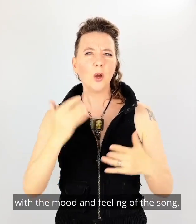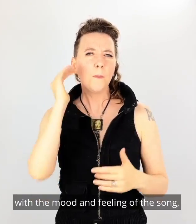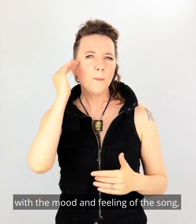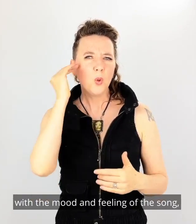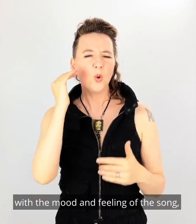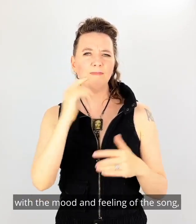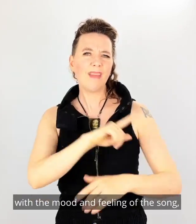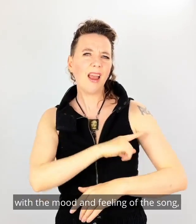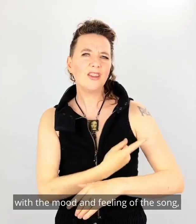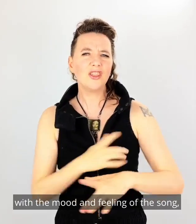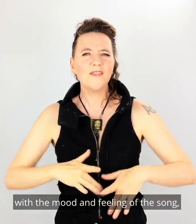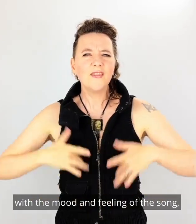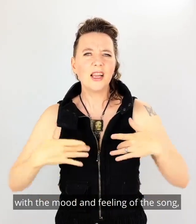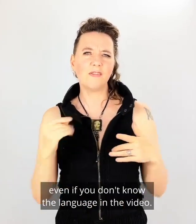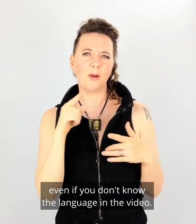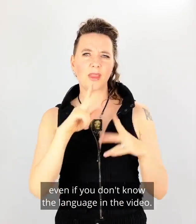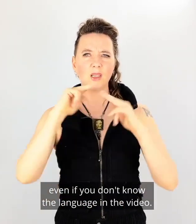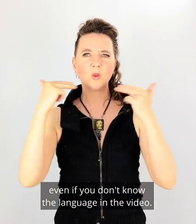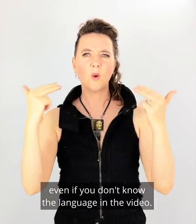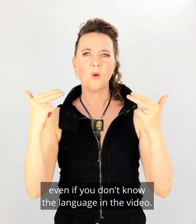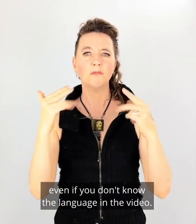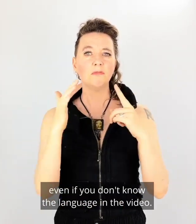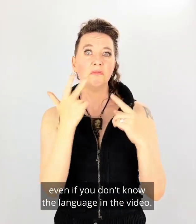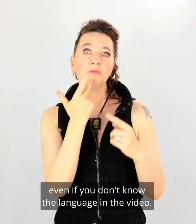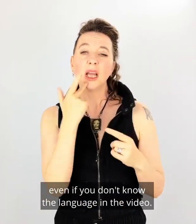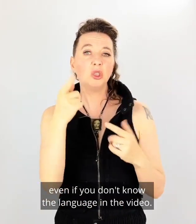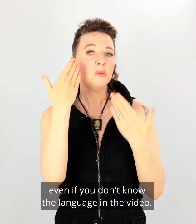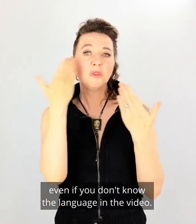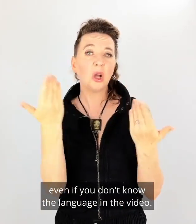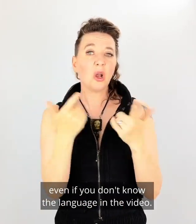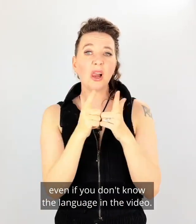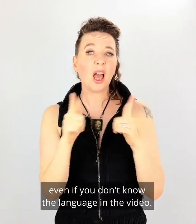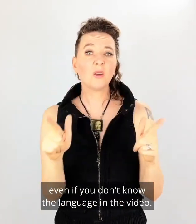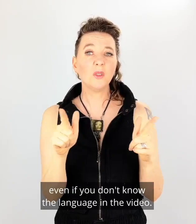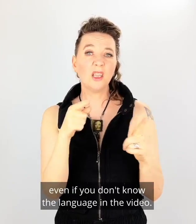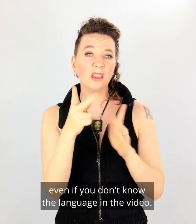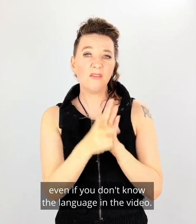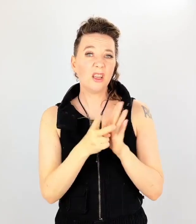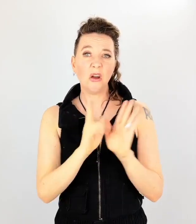and feeling of the song, even if you don't know the language in the video.